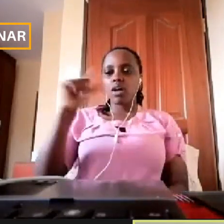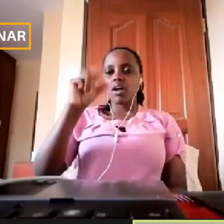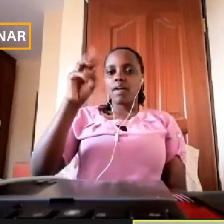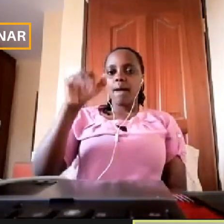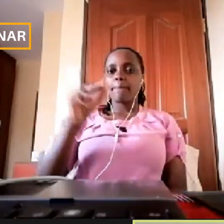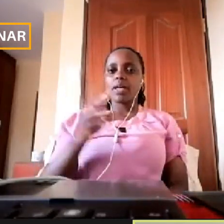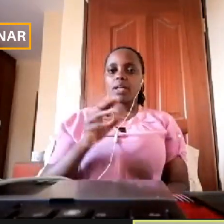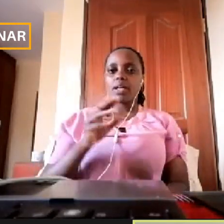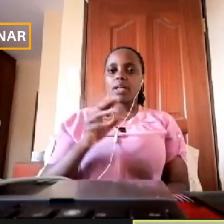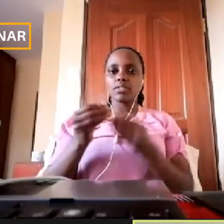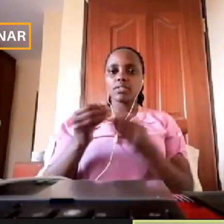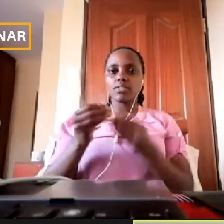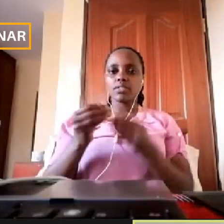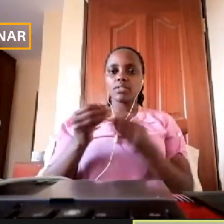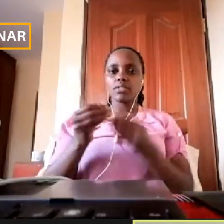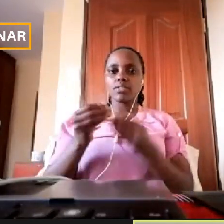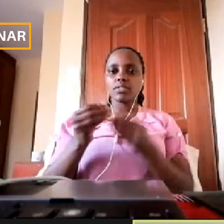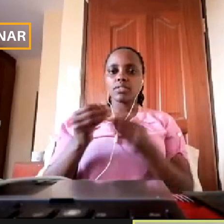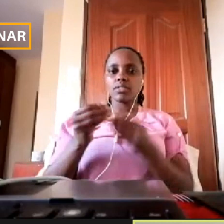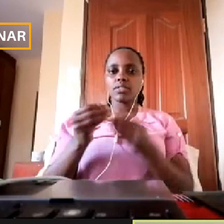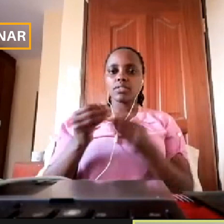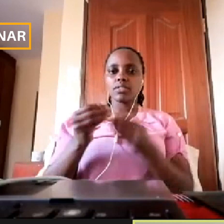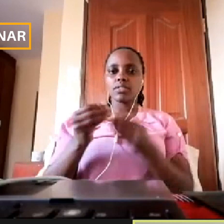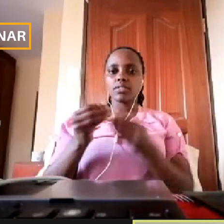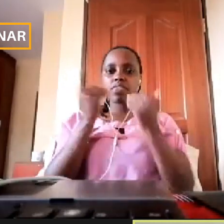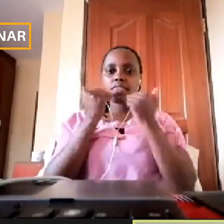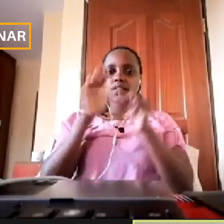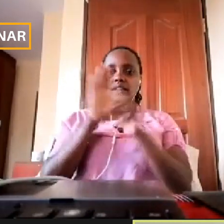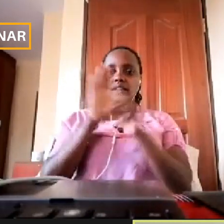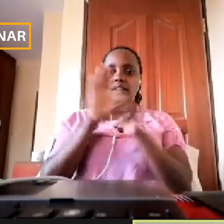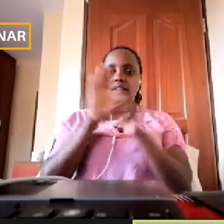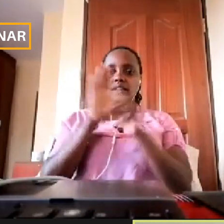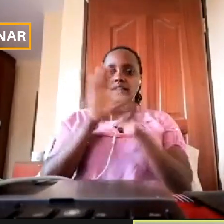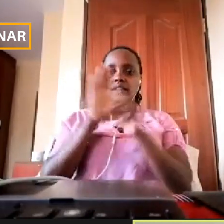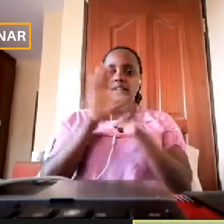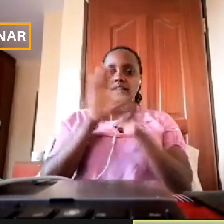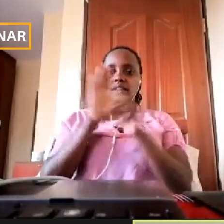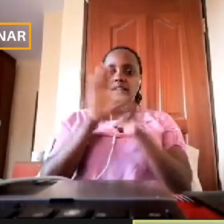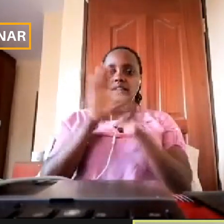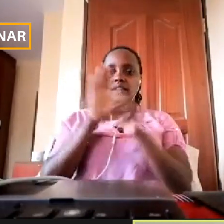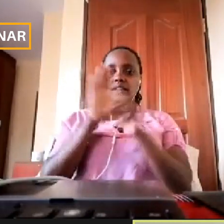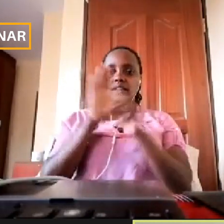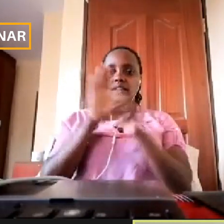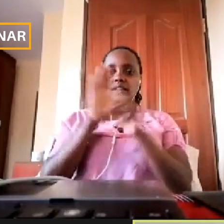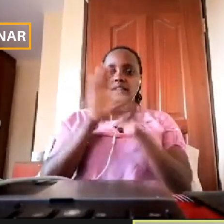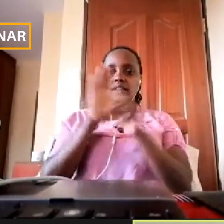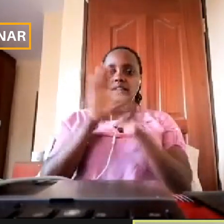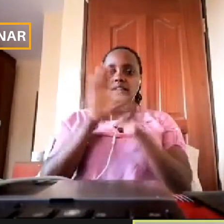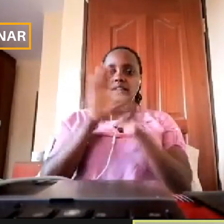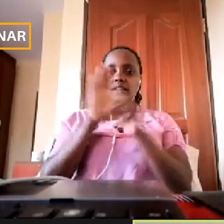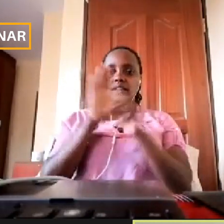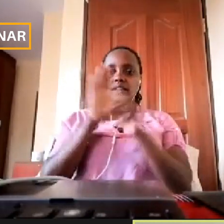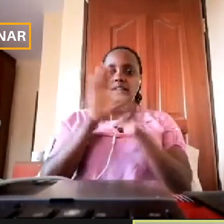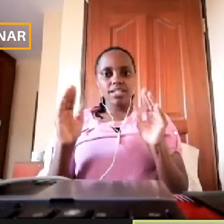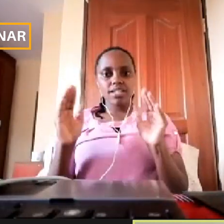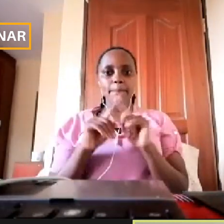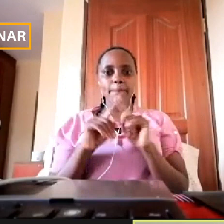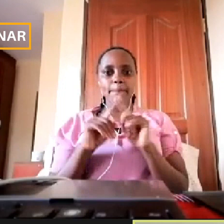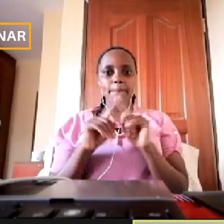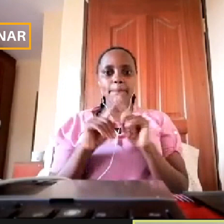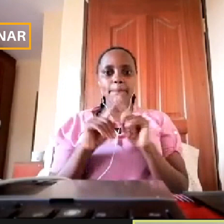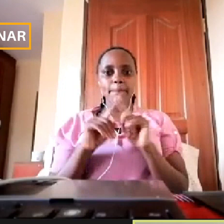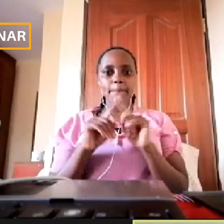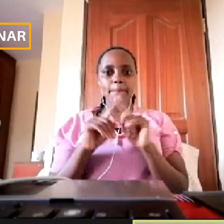report. So ladies and gentlemen, thank you so much for your patience. I know we are running a little bit behind time, but we've